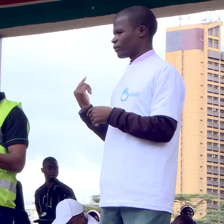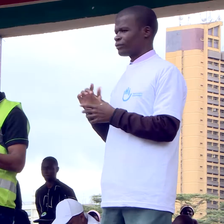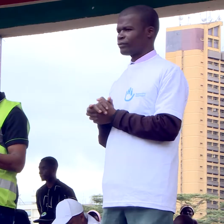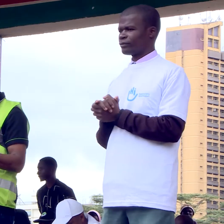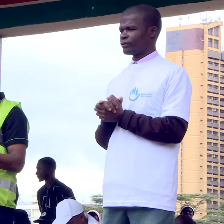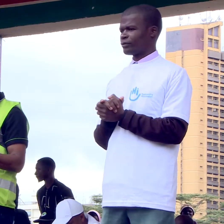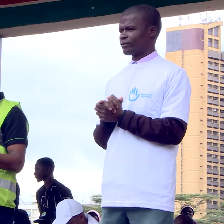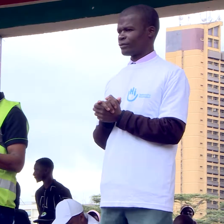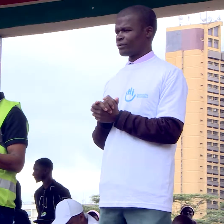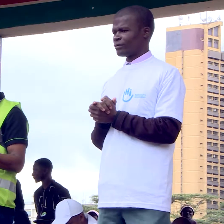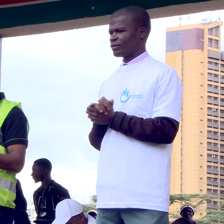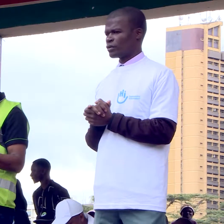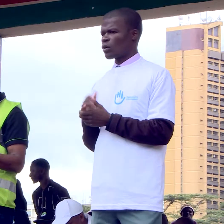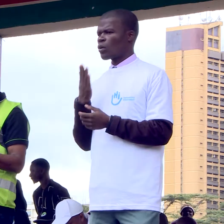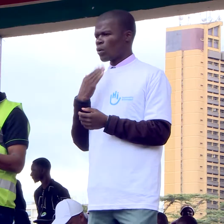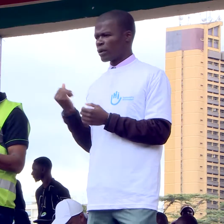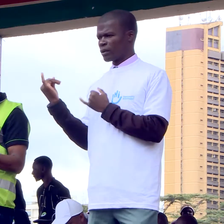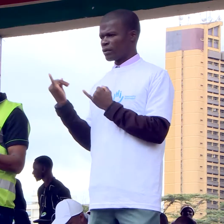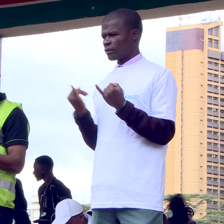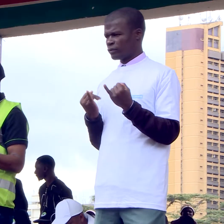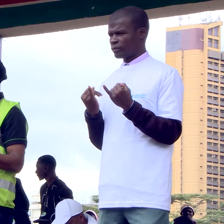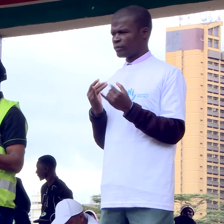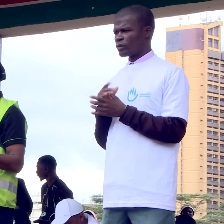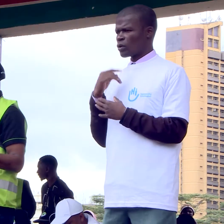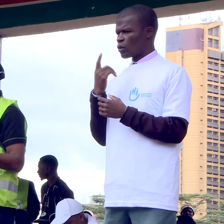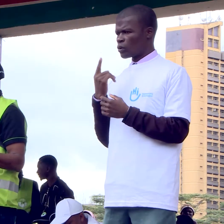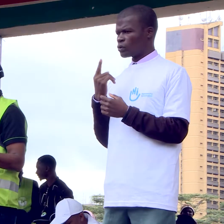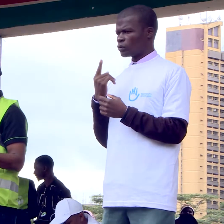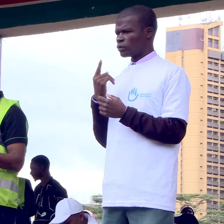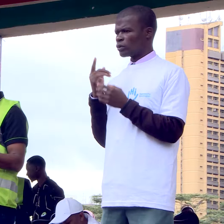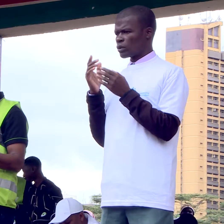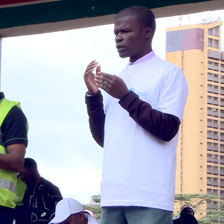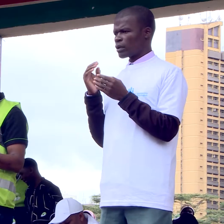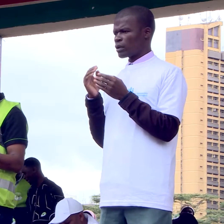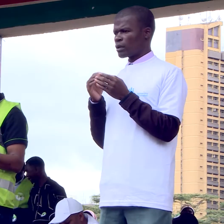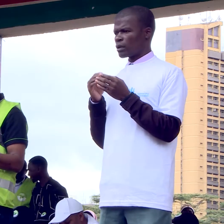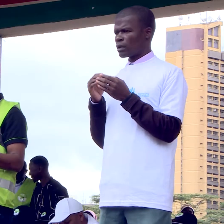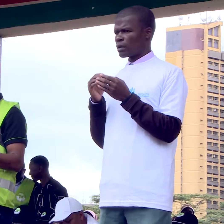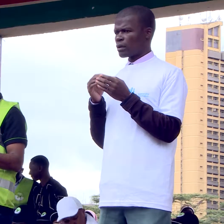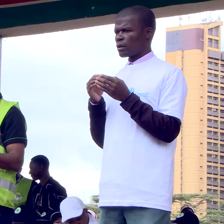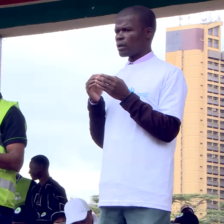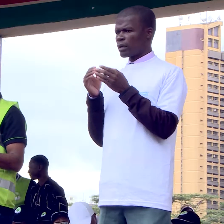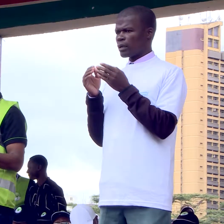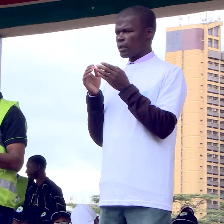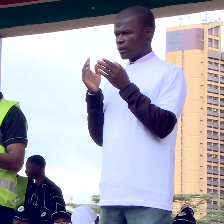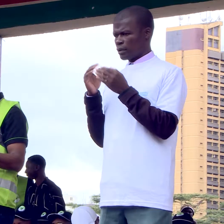invite a representative from the disability to come and talk to